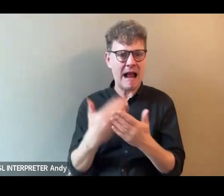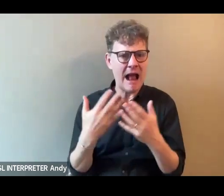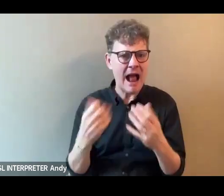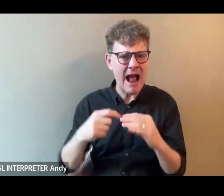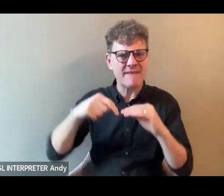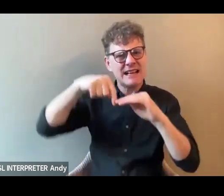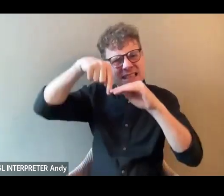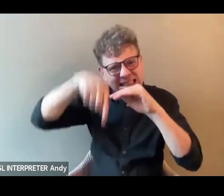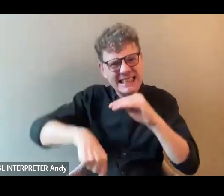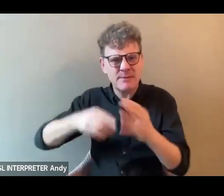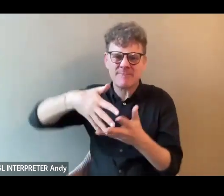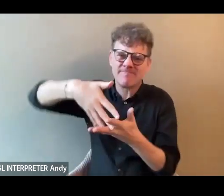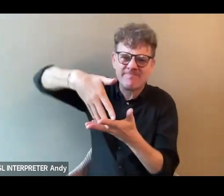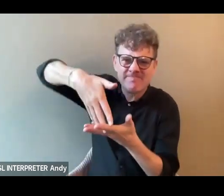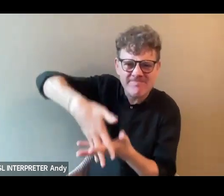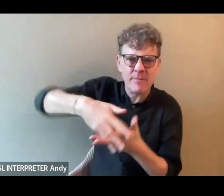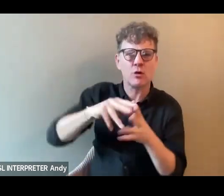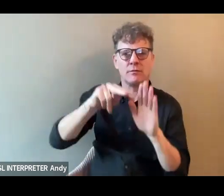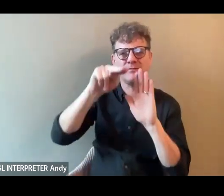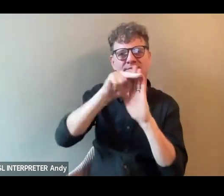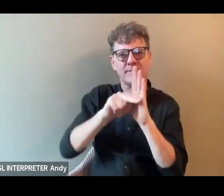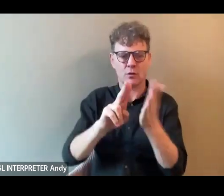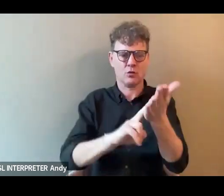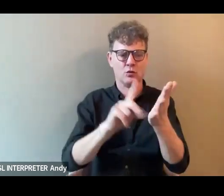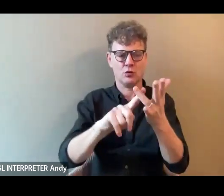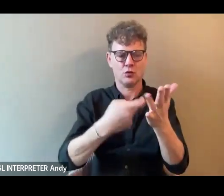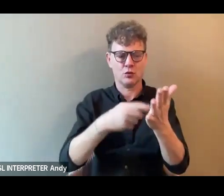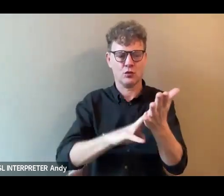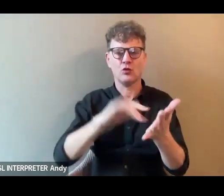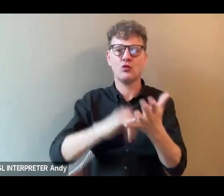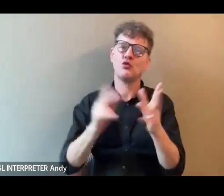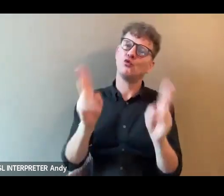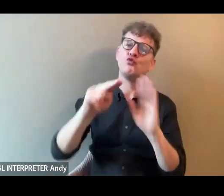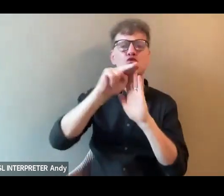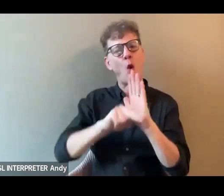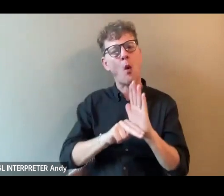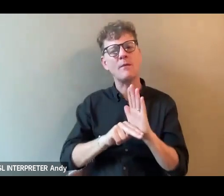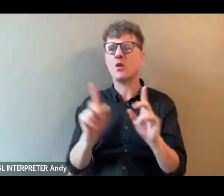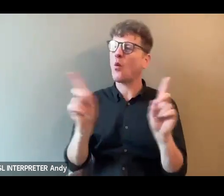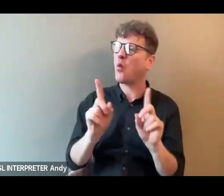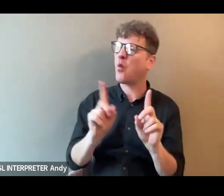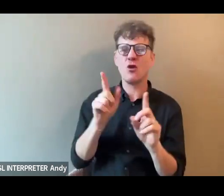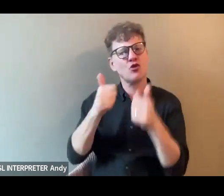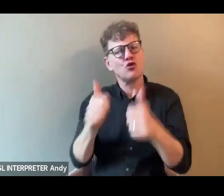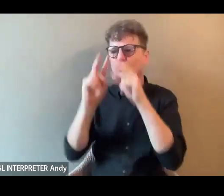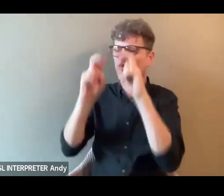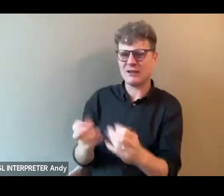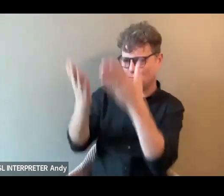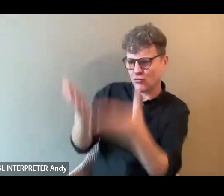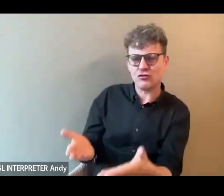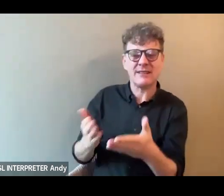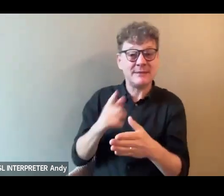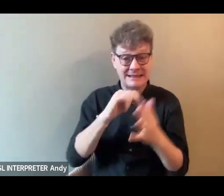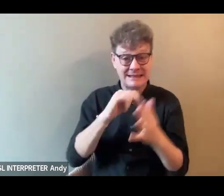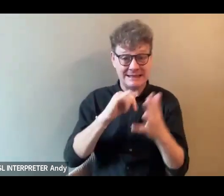entrenched norms across the sector in terms of what makes a good researcher. And this is something that Steve